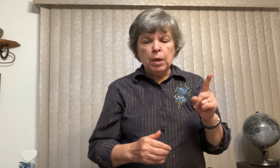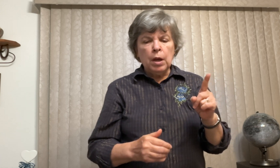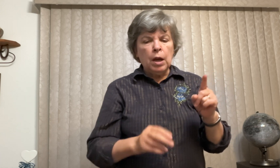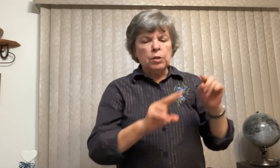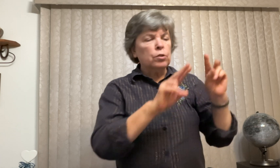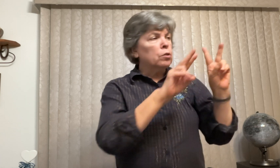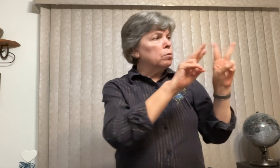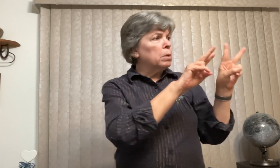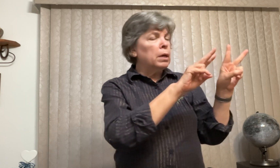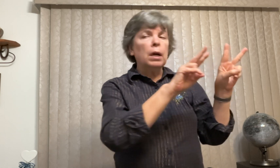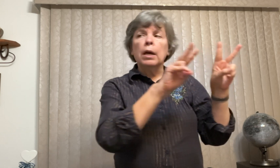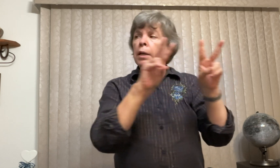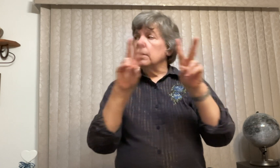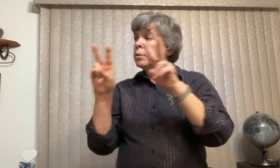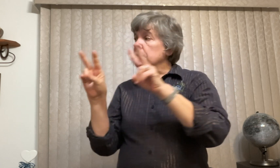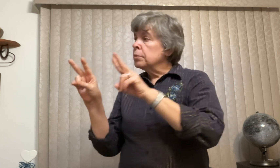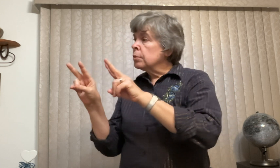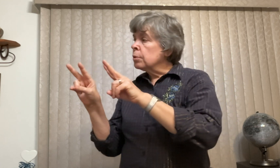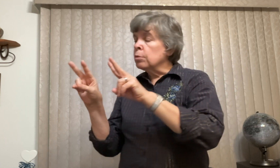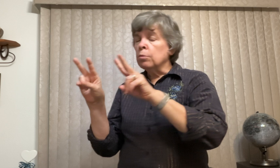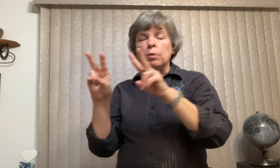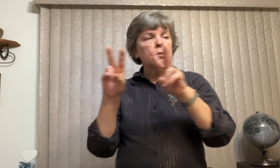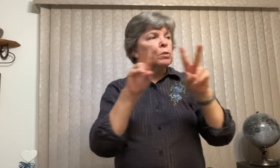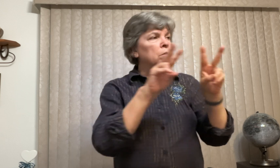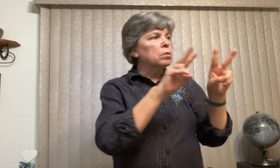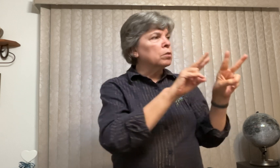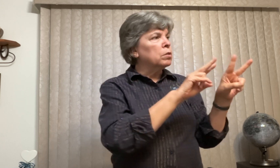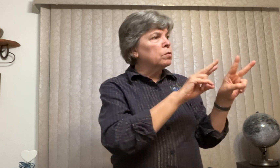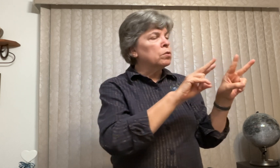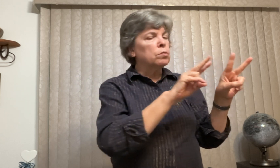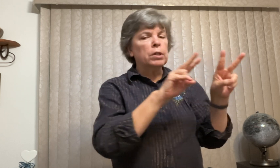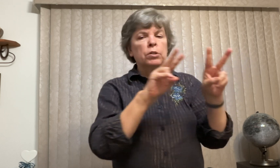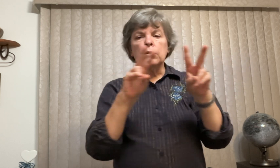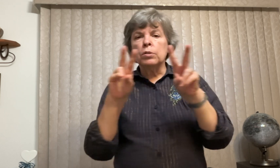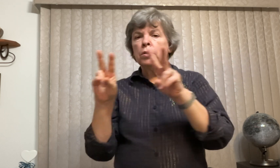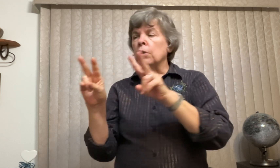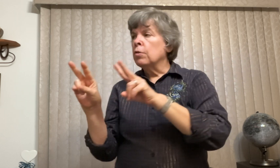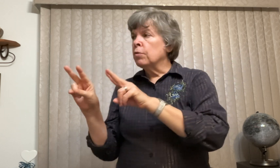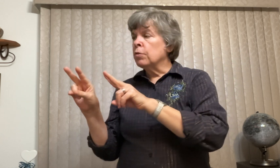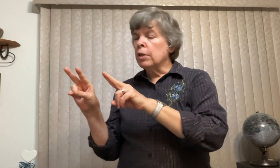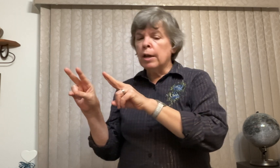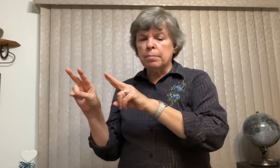I turn my eye. So I would just look different directions for that.